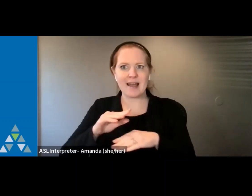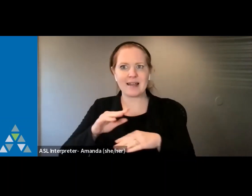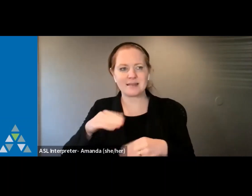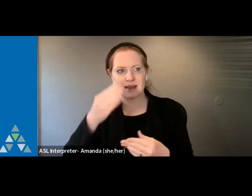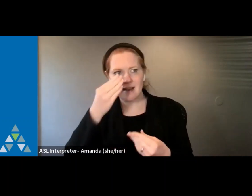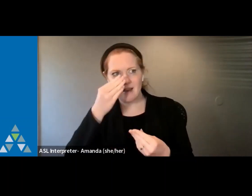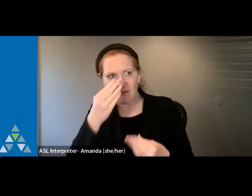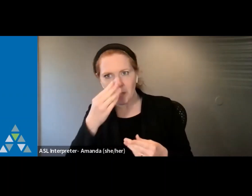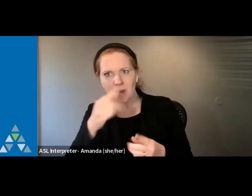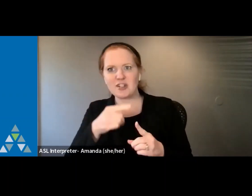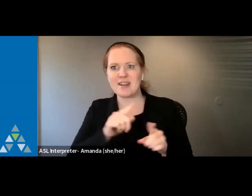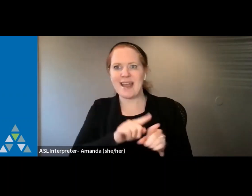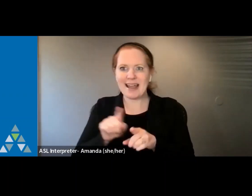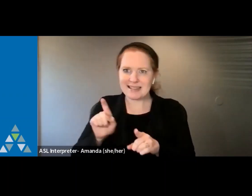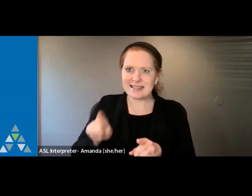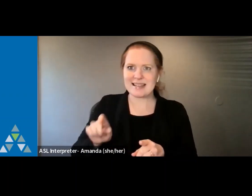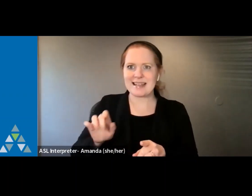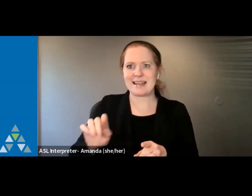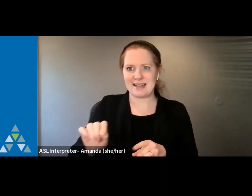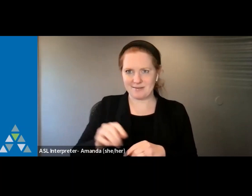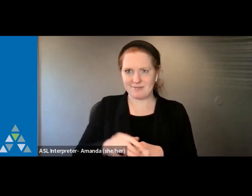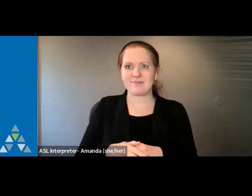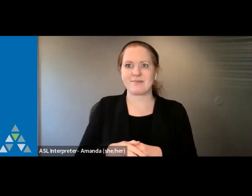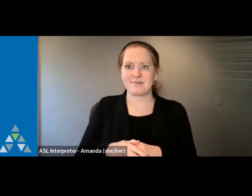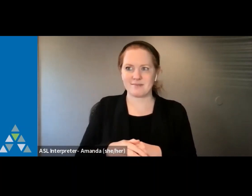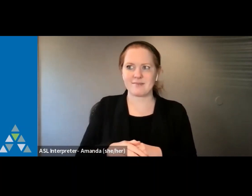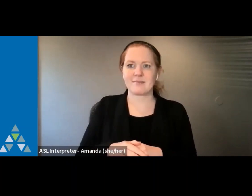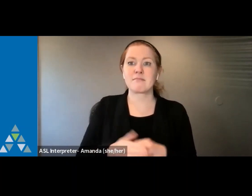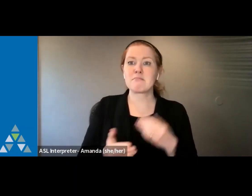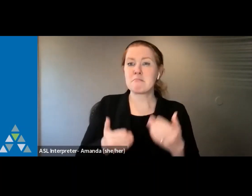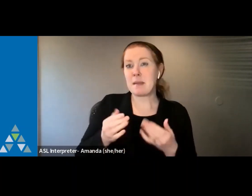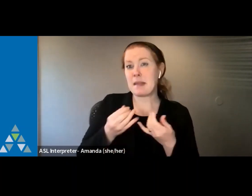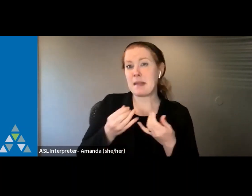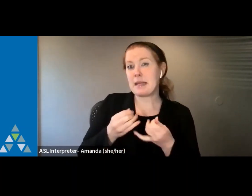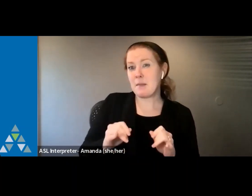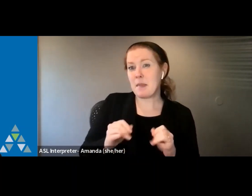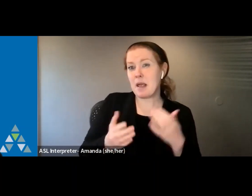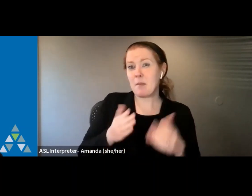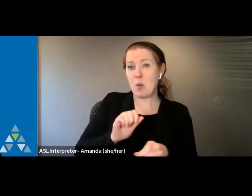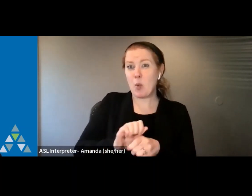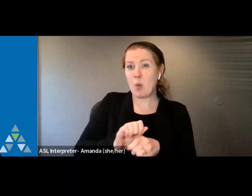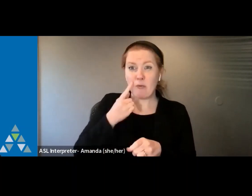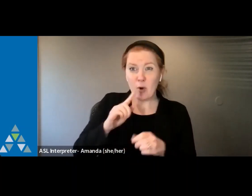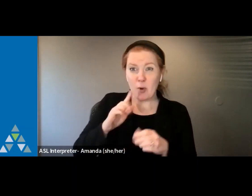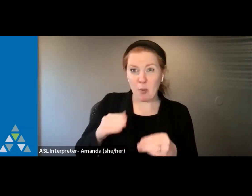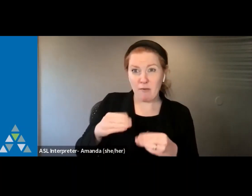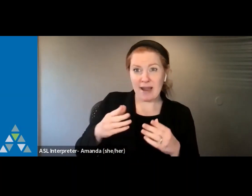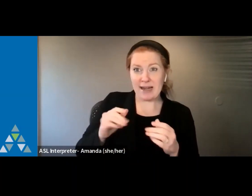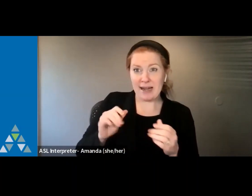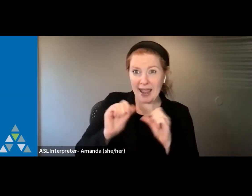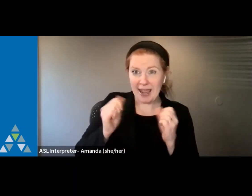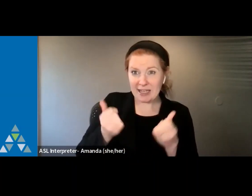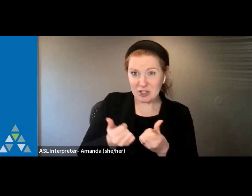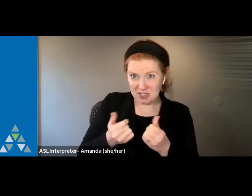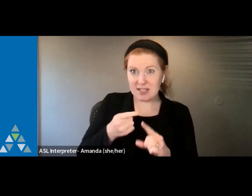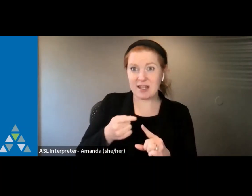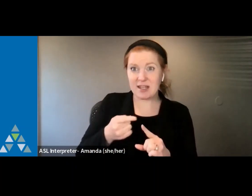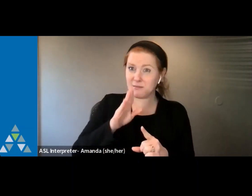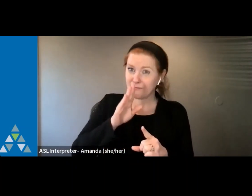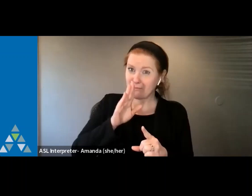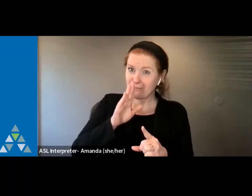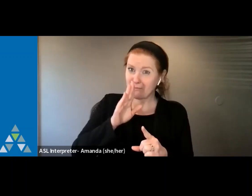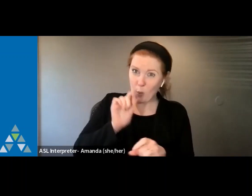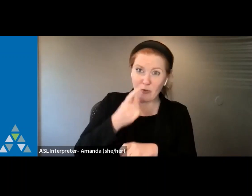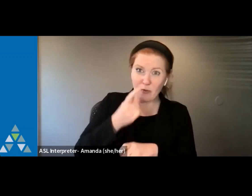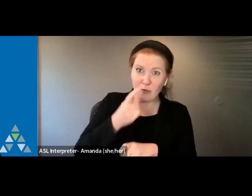information as you need it. They might be independent. They might work for a provider agency. They might work for the FMS entity.